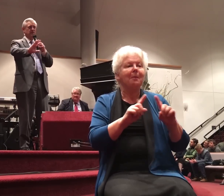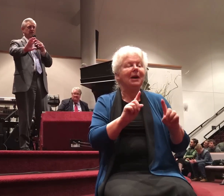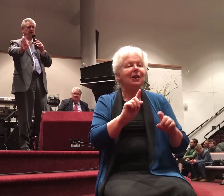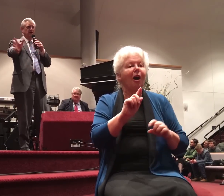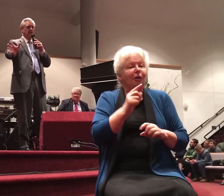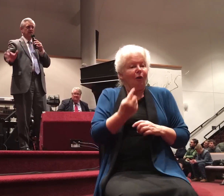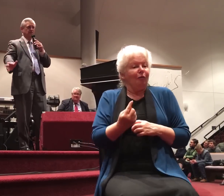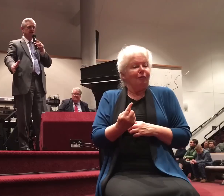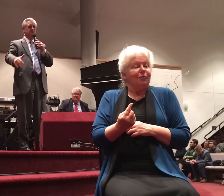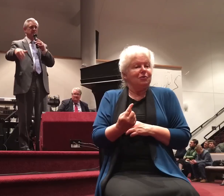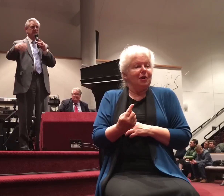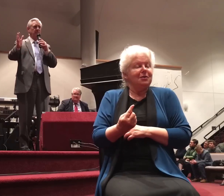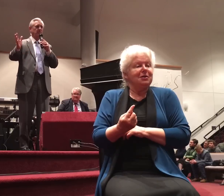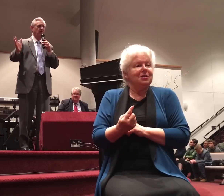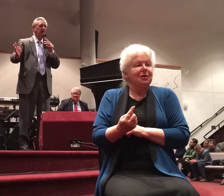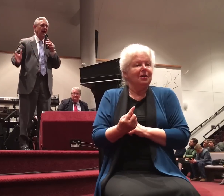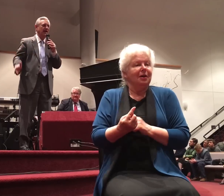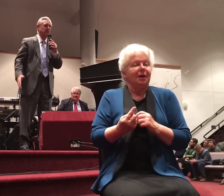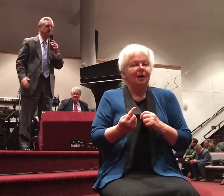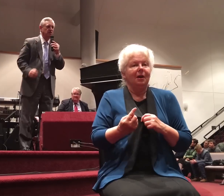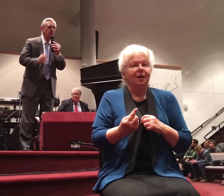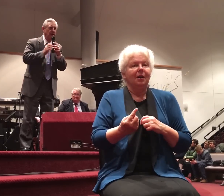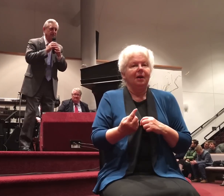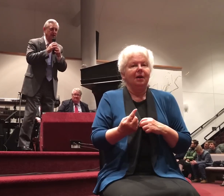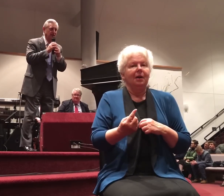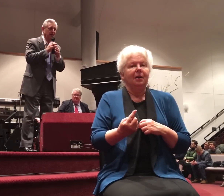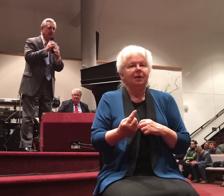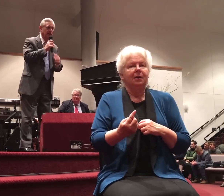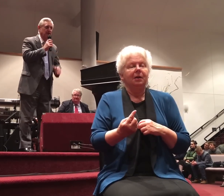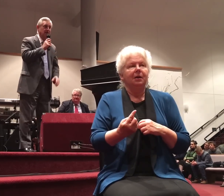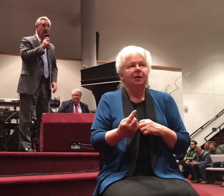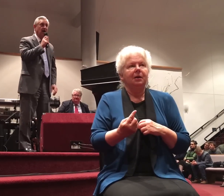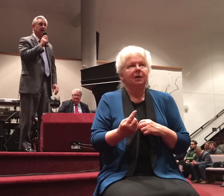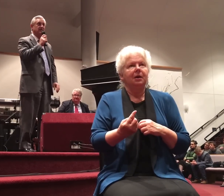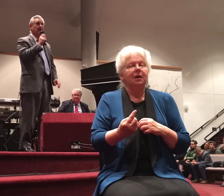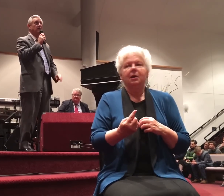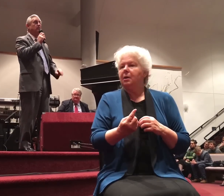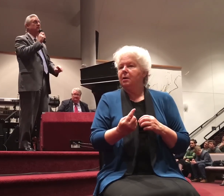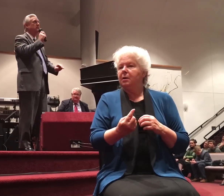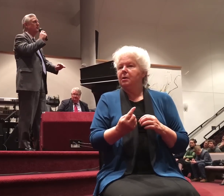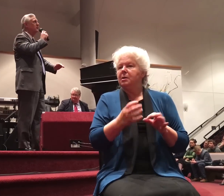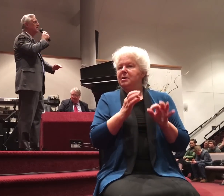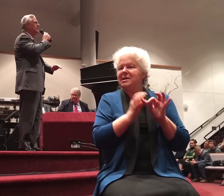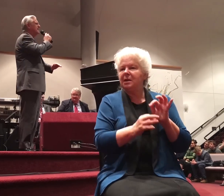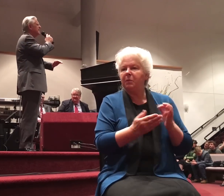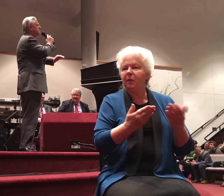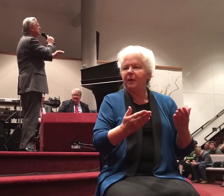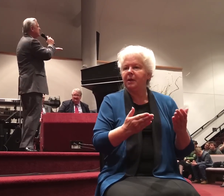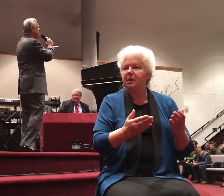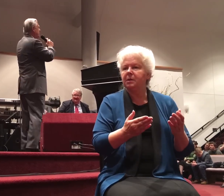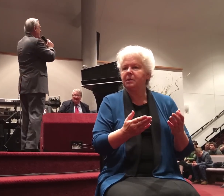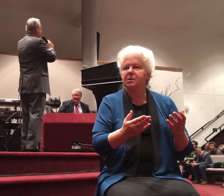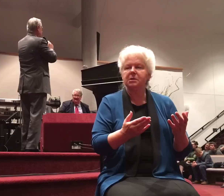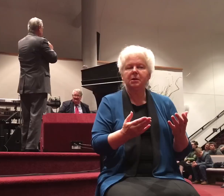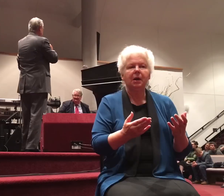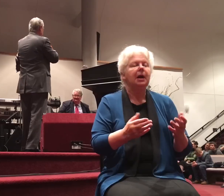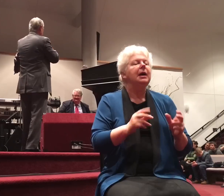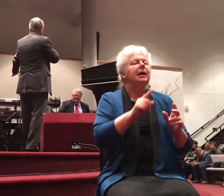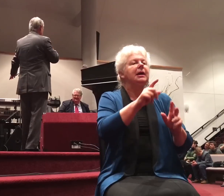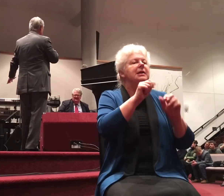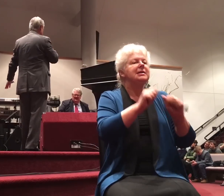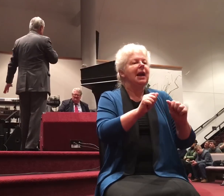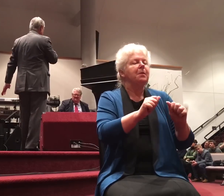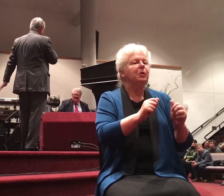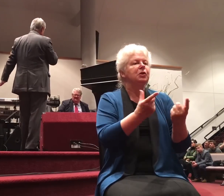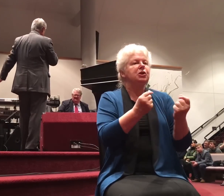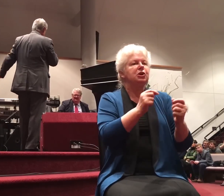just typical actions that you might think. God is able to do exceeding.